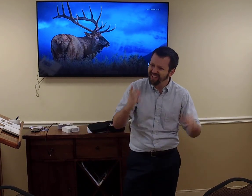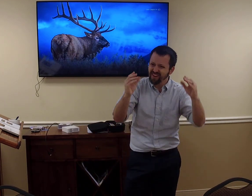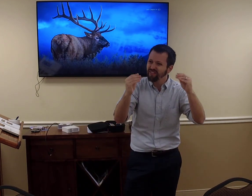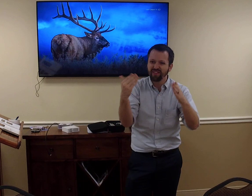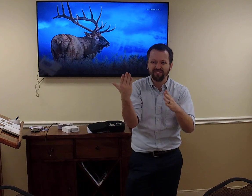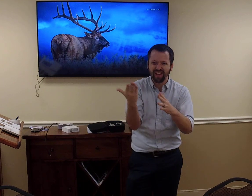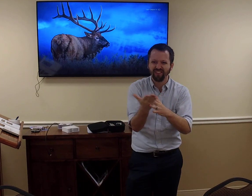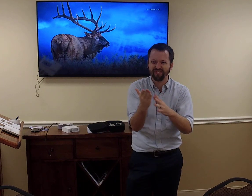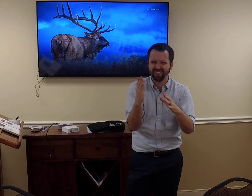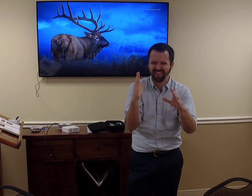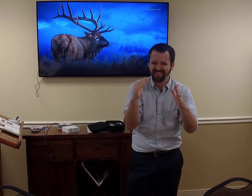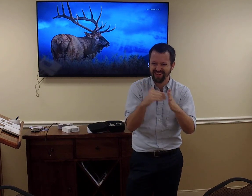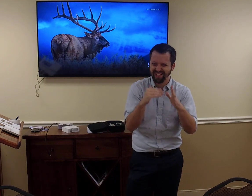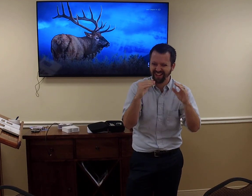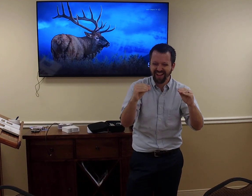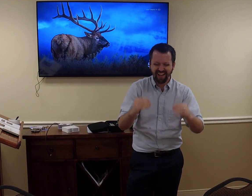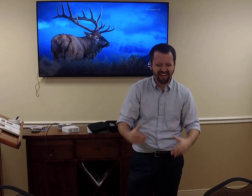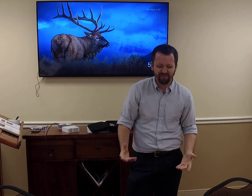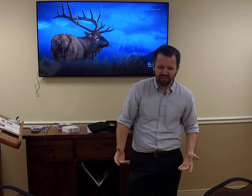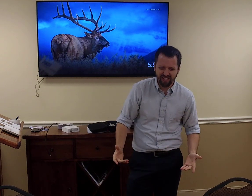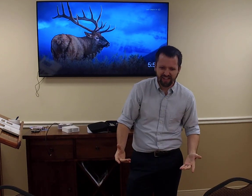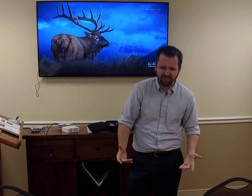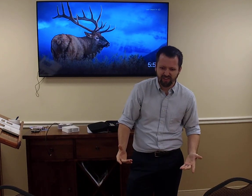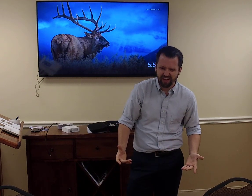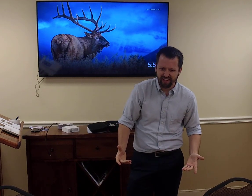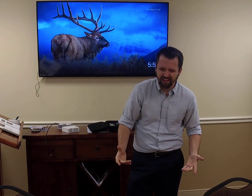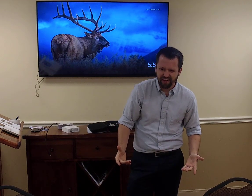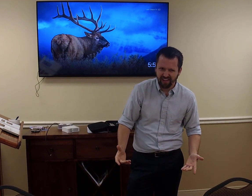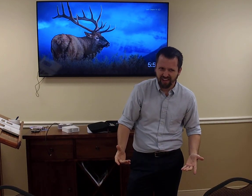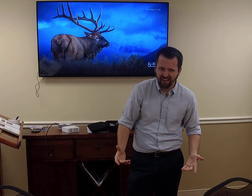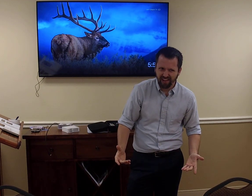I'm in the middle of teaching, and I'm looking at him like,